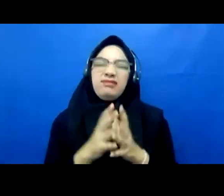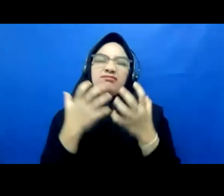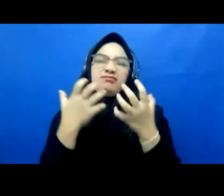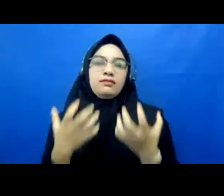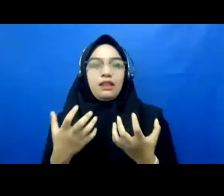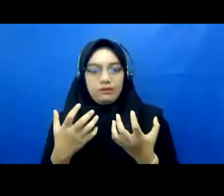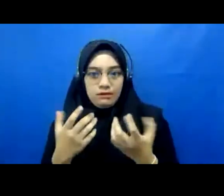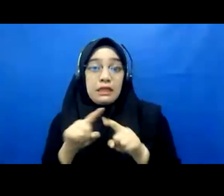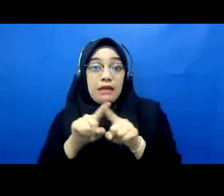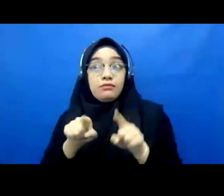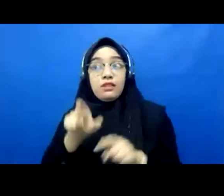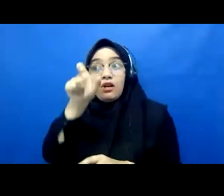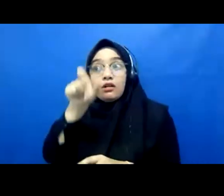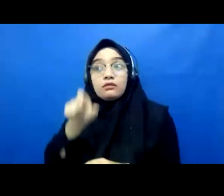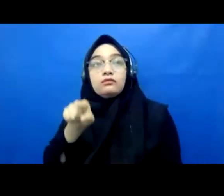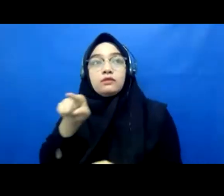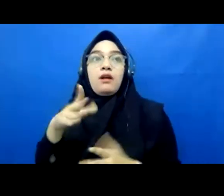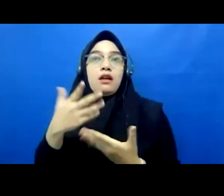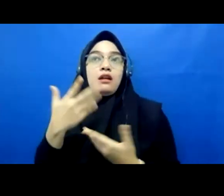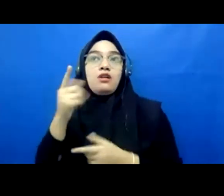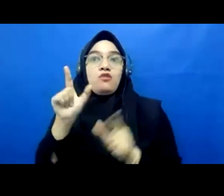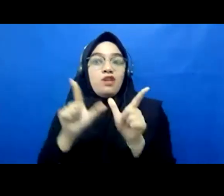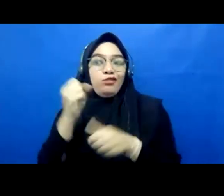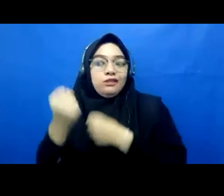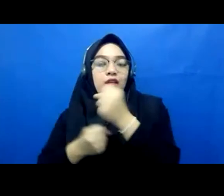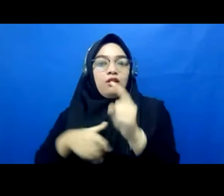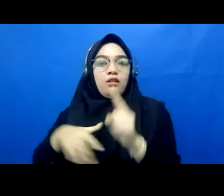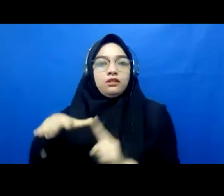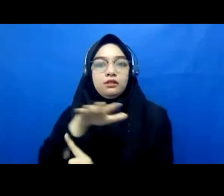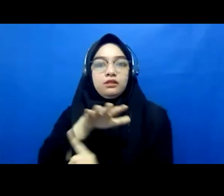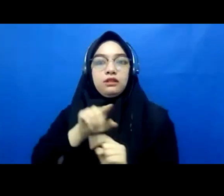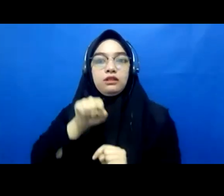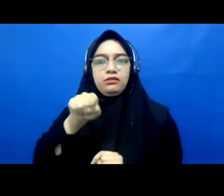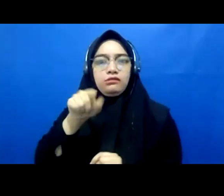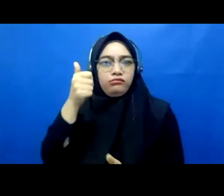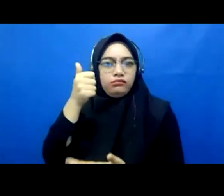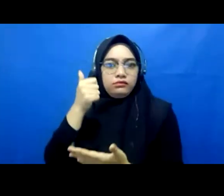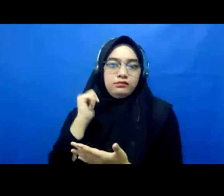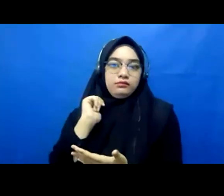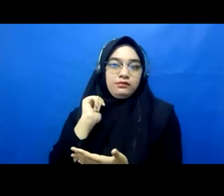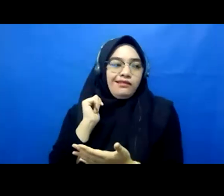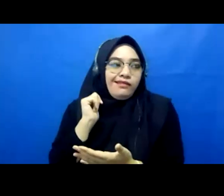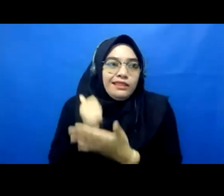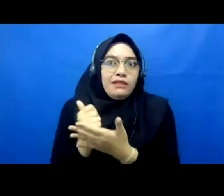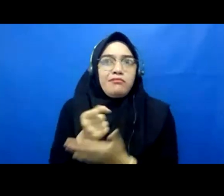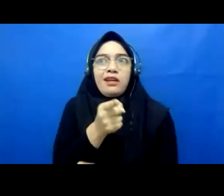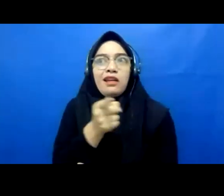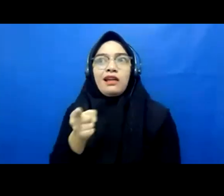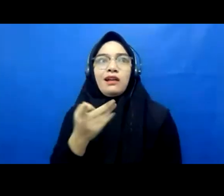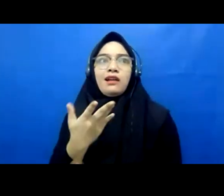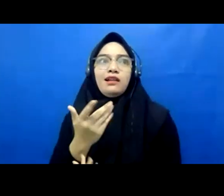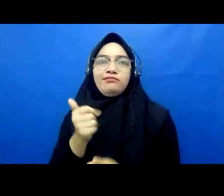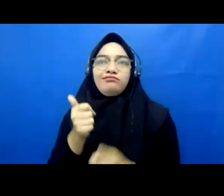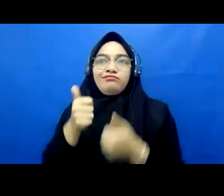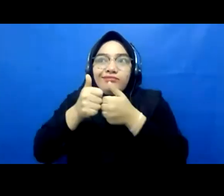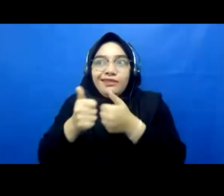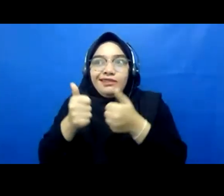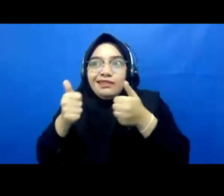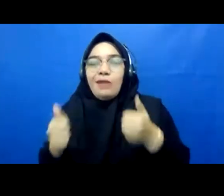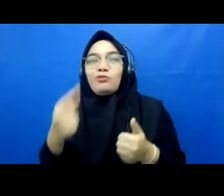said that so many of these companies are more ready than they realize to become fully